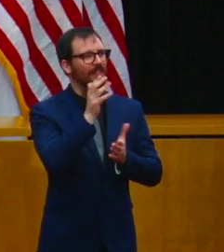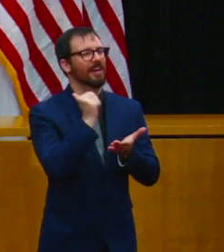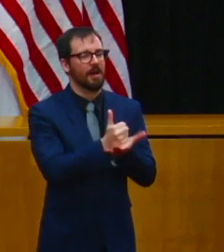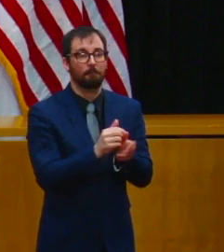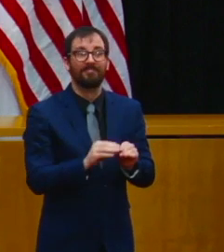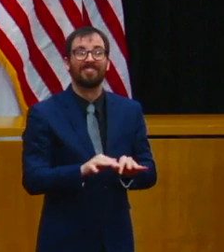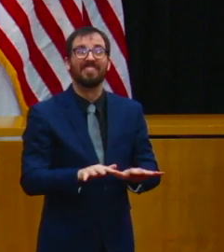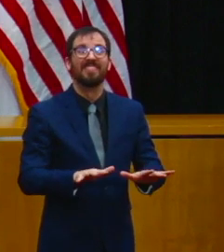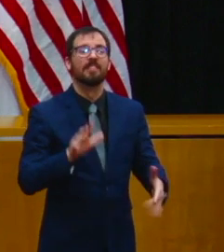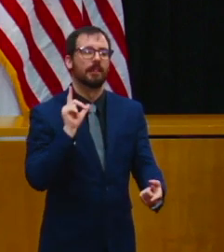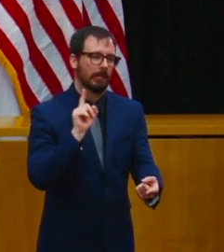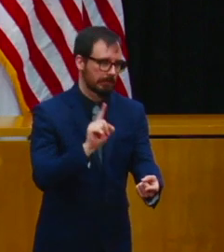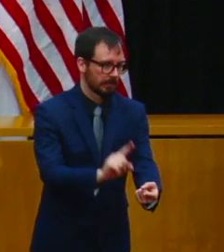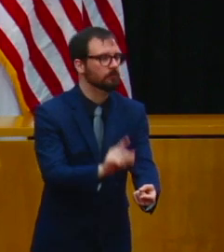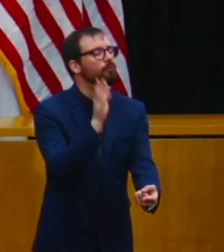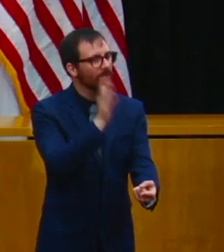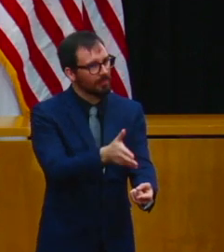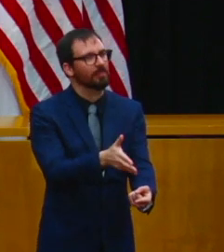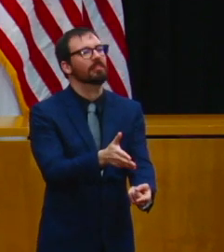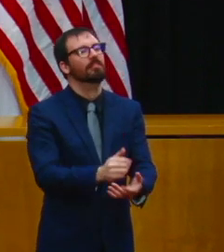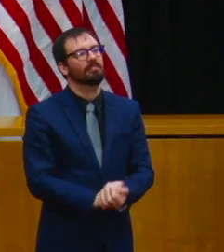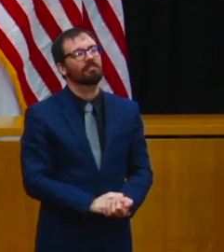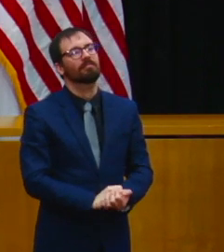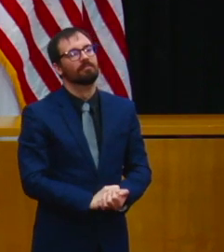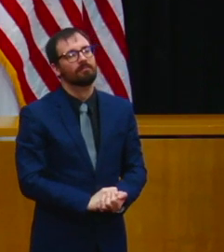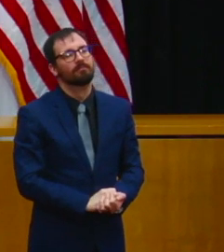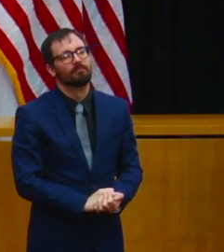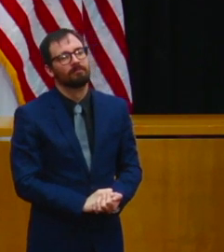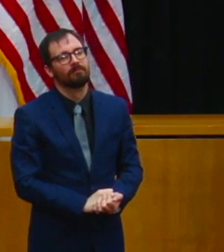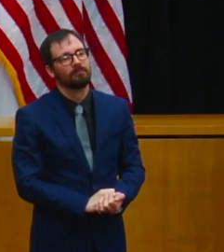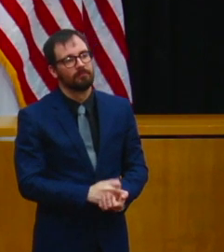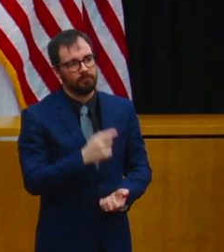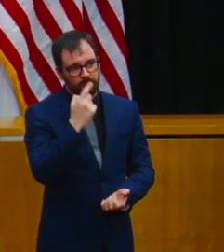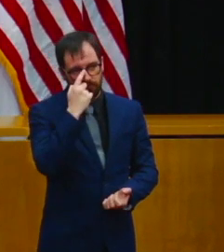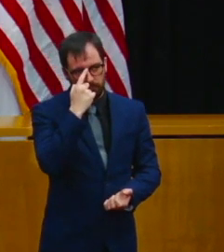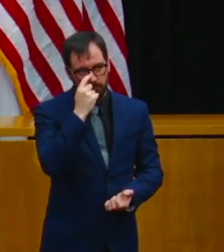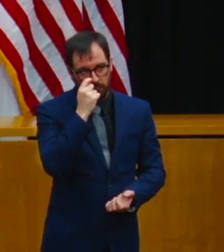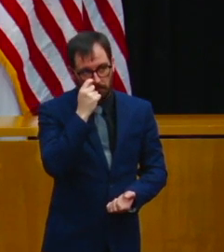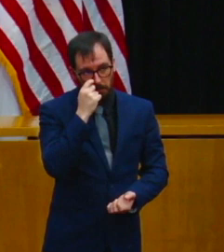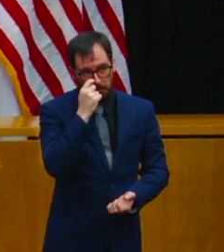impact immediately, but we know that the strategies will have an impact.